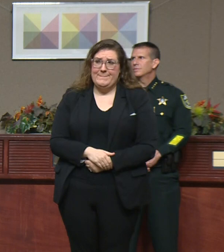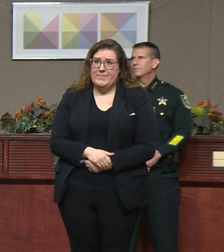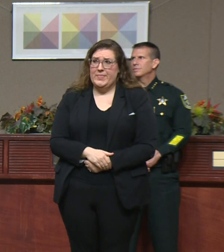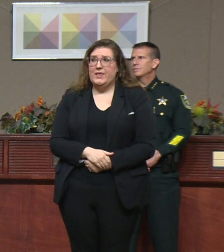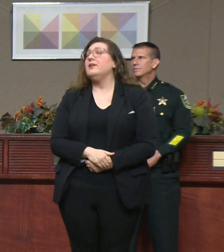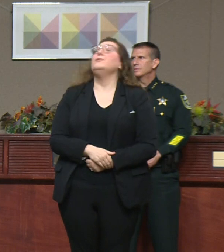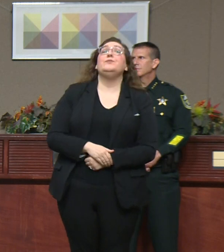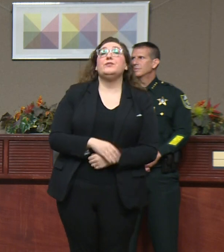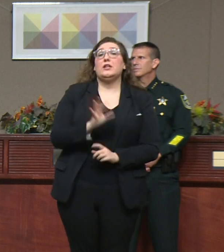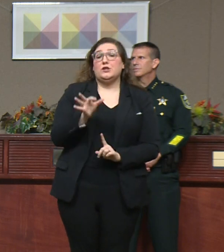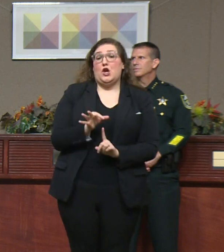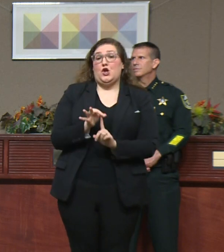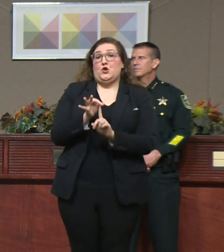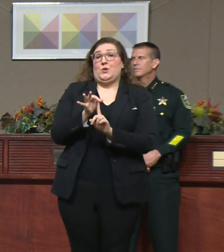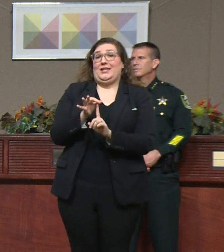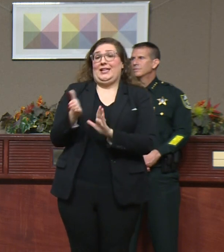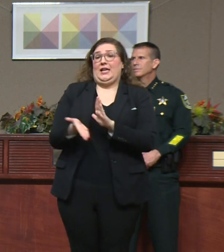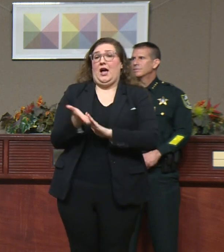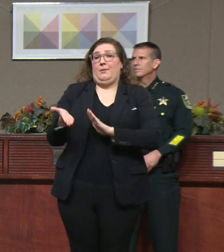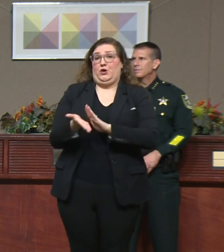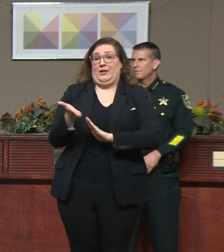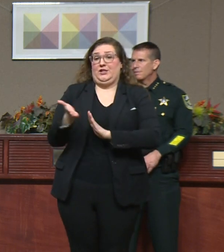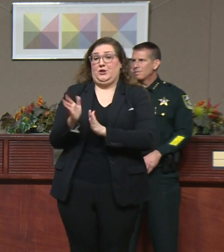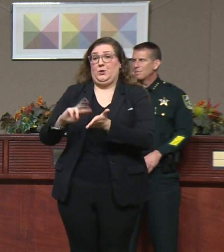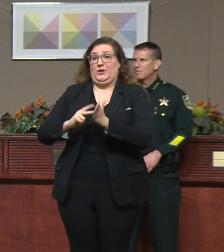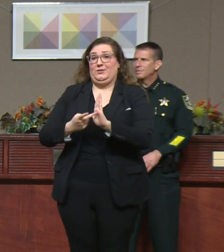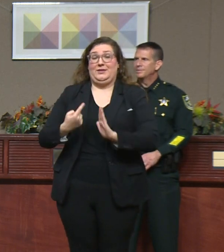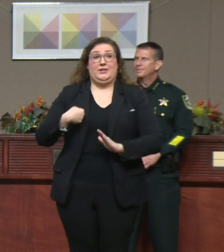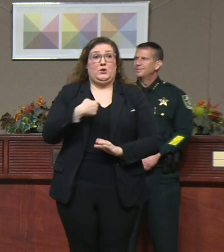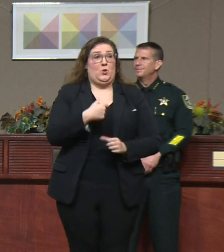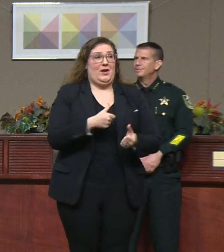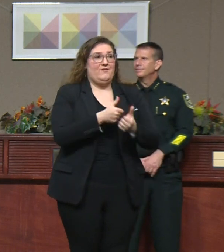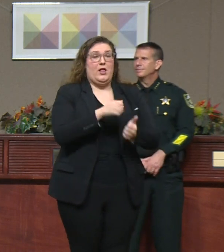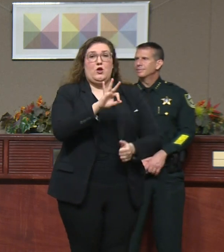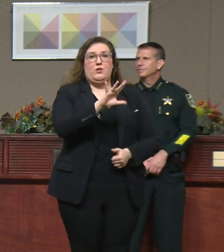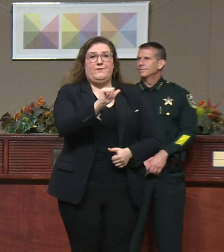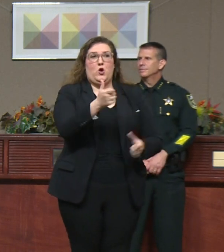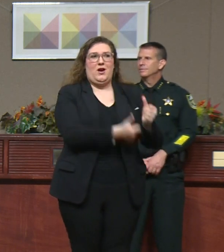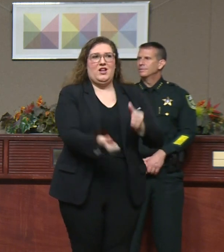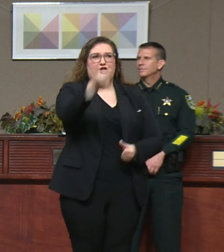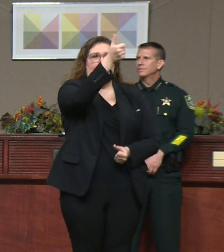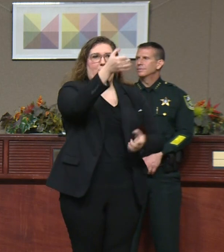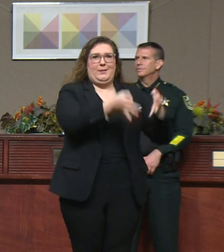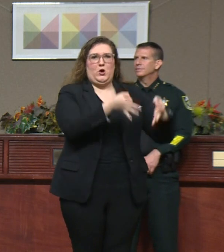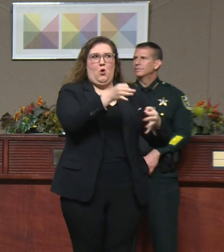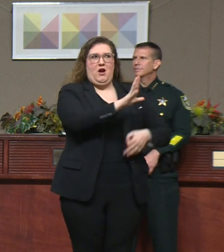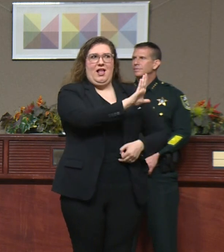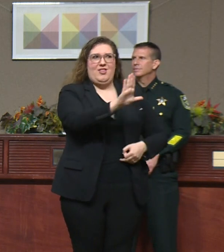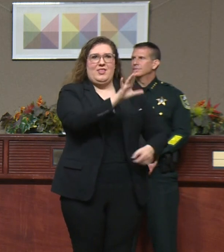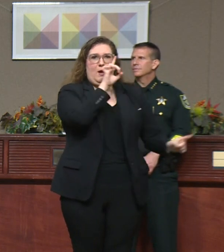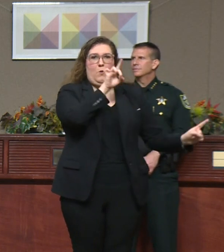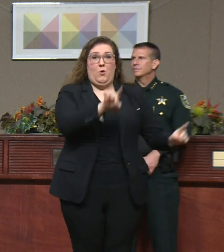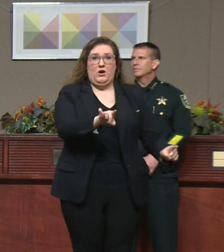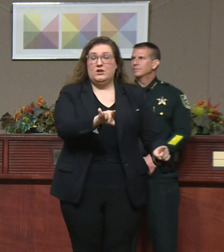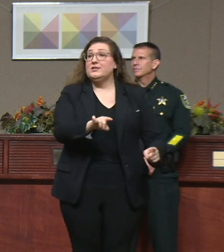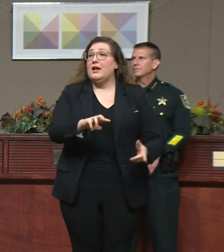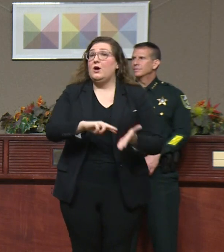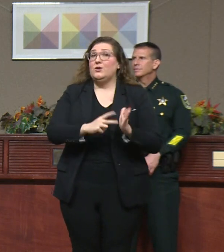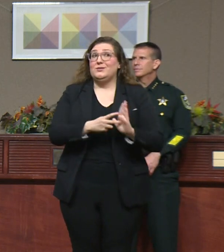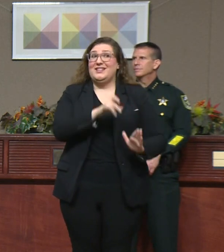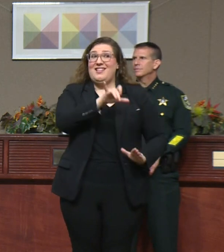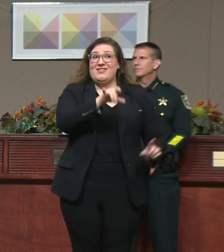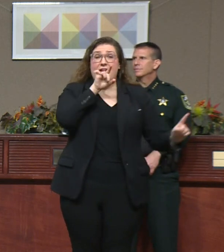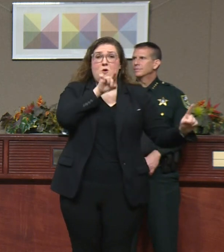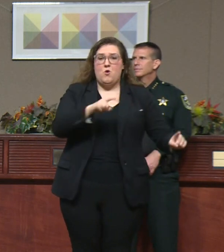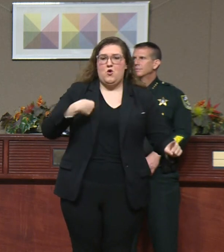unique operations. We are governed by the Florida Supreme Court and its orders. And as a result, we will continue to follow those orders